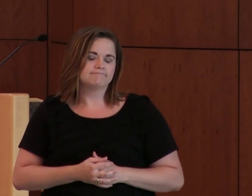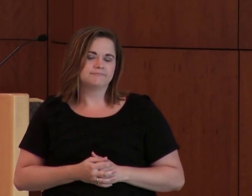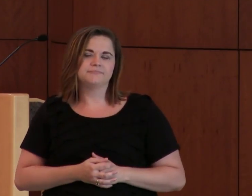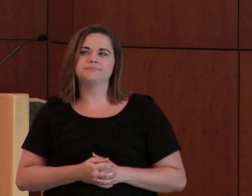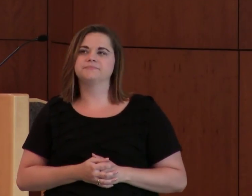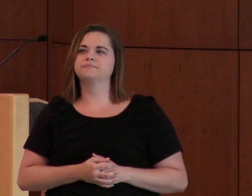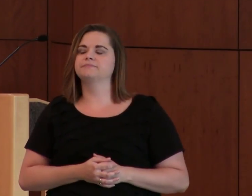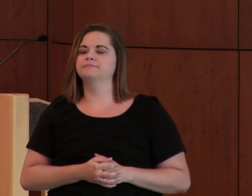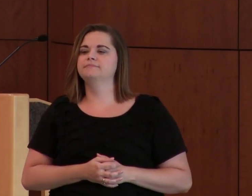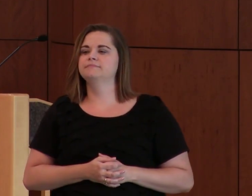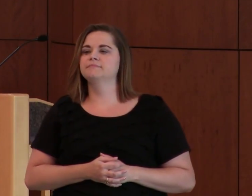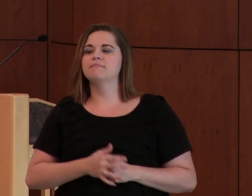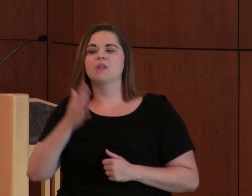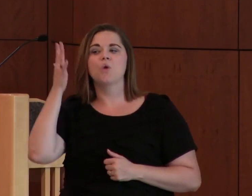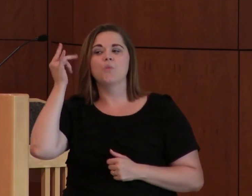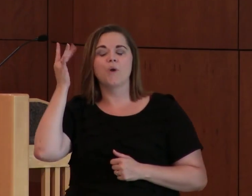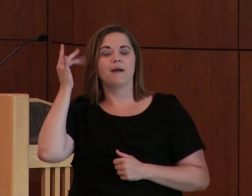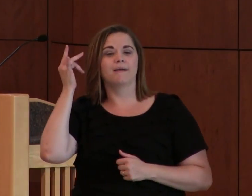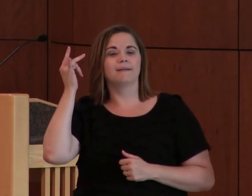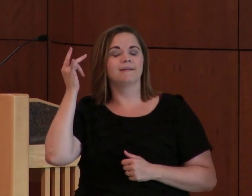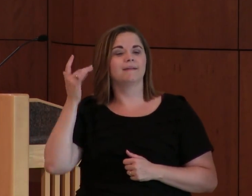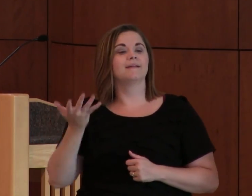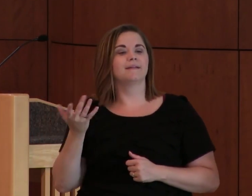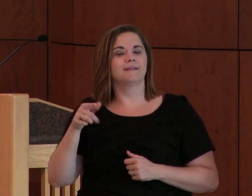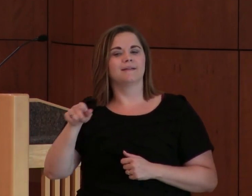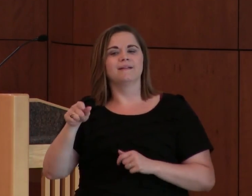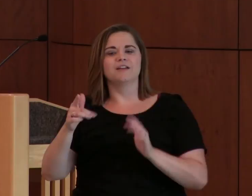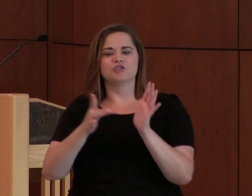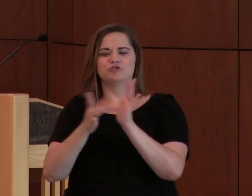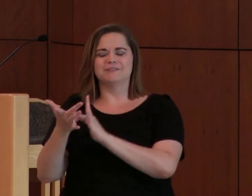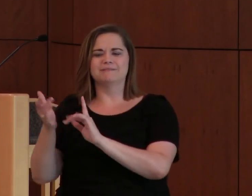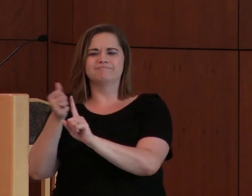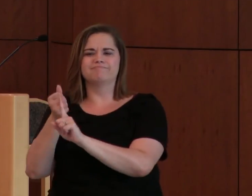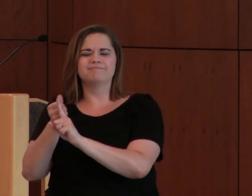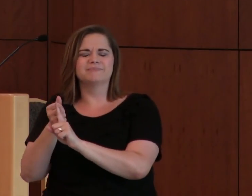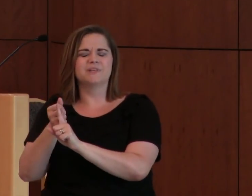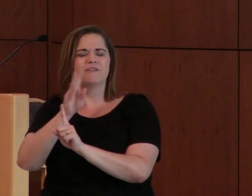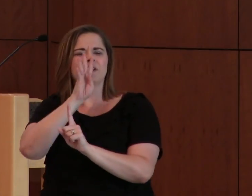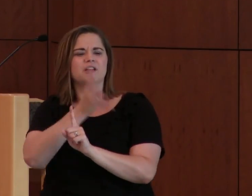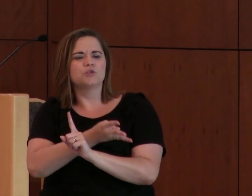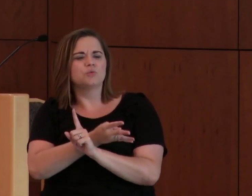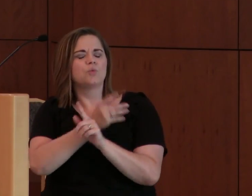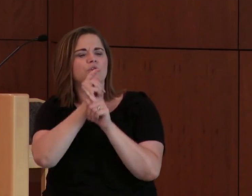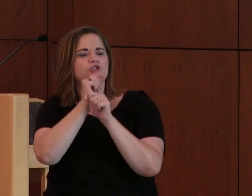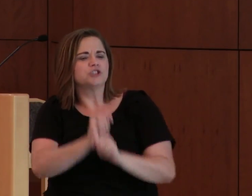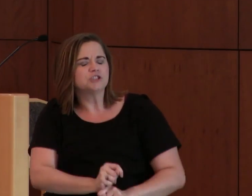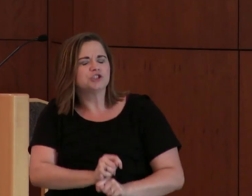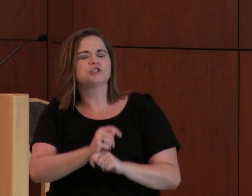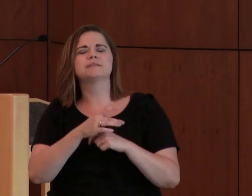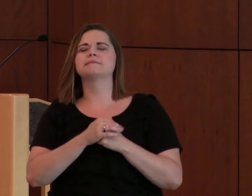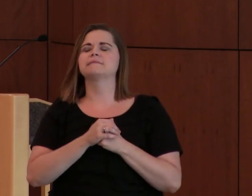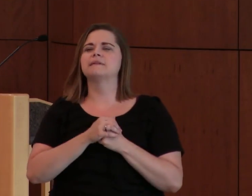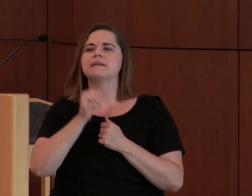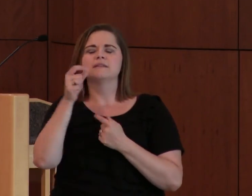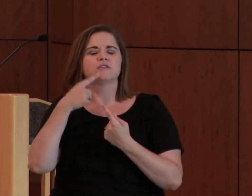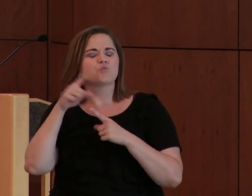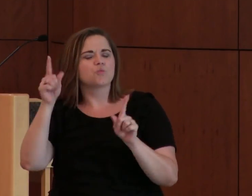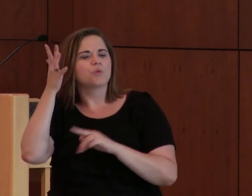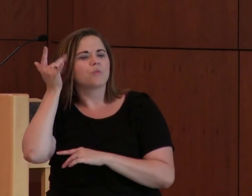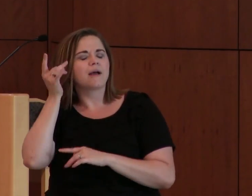And it didn't work because Jesus ignored the traditions or the scriptures. It didn't work because Jesus refused